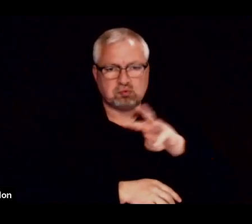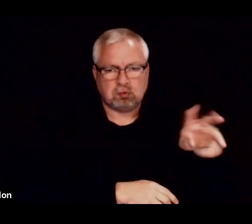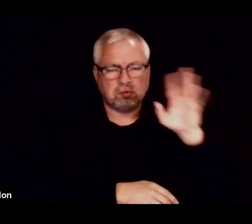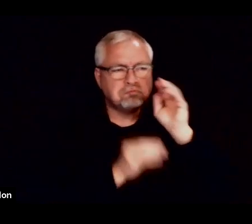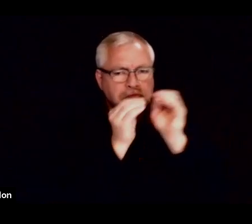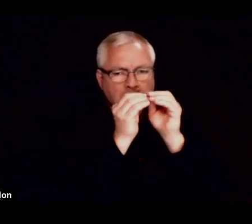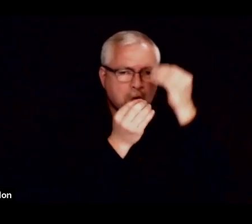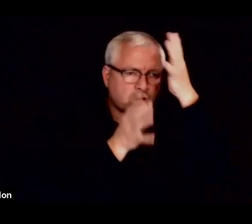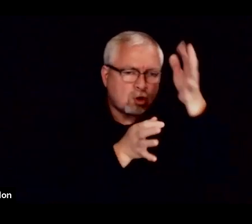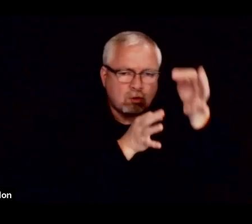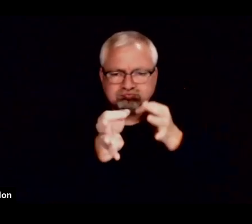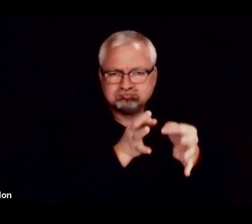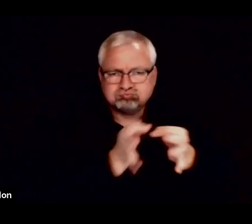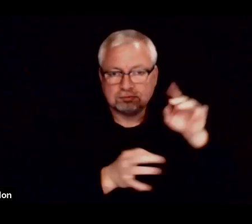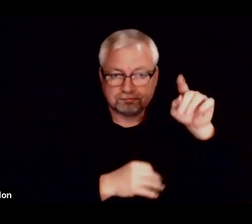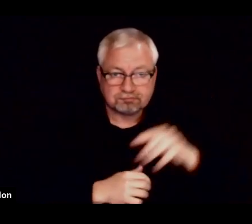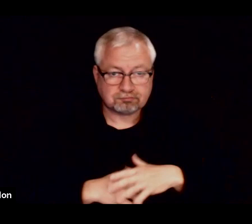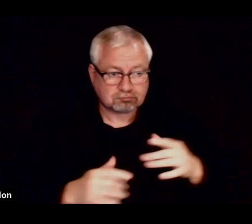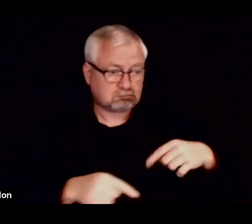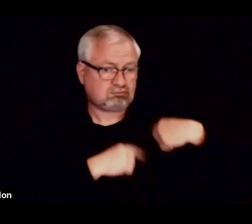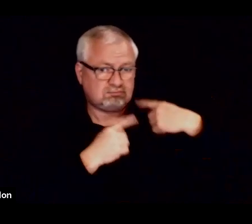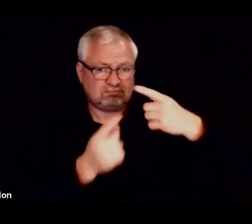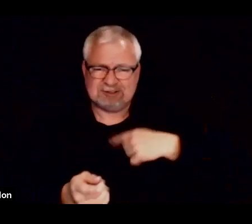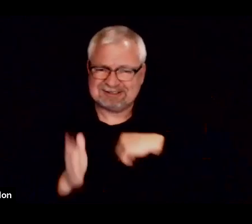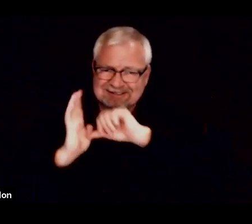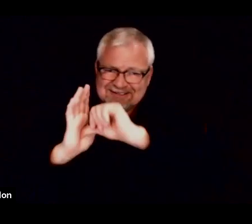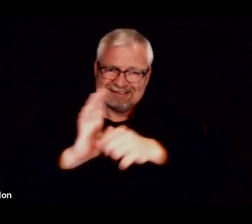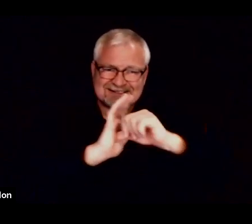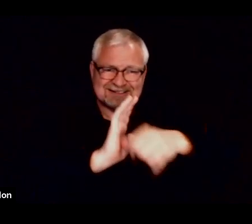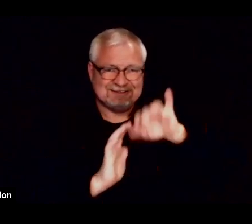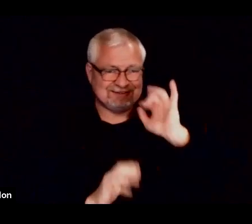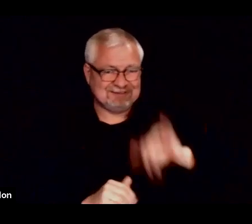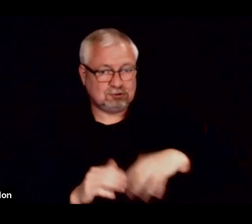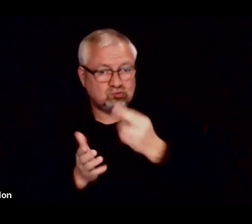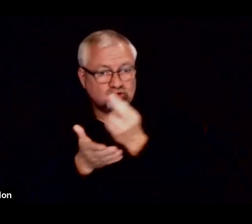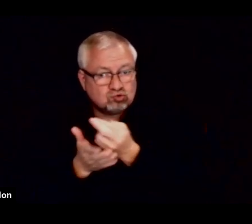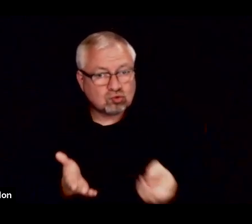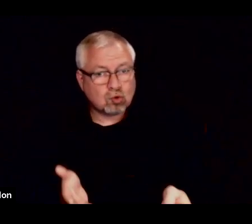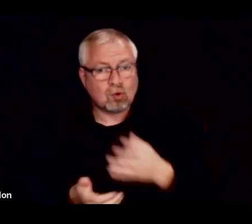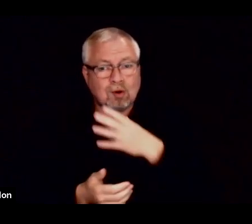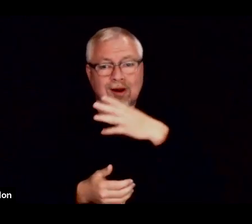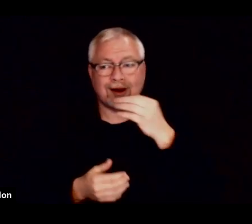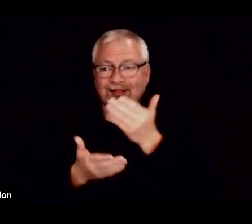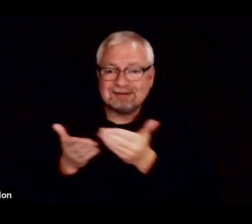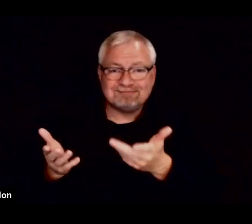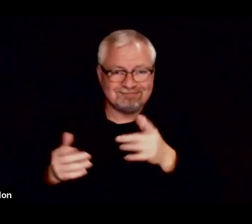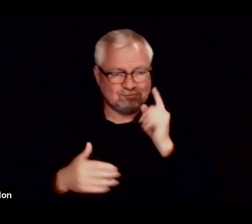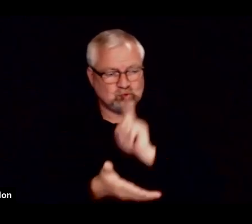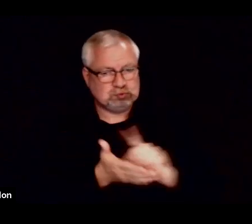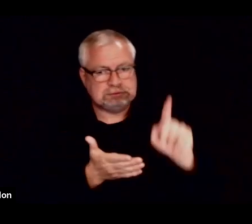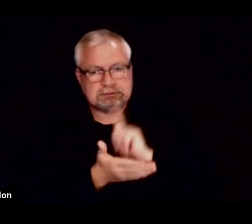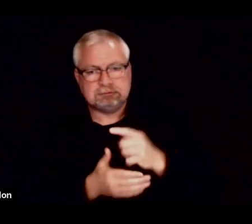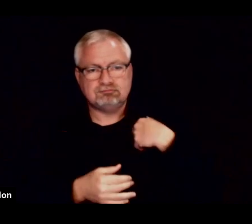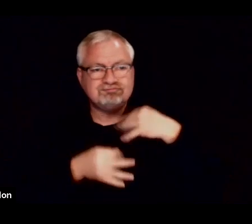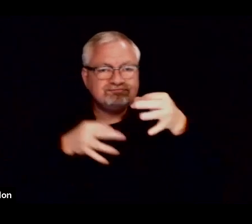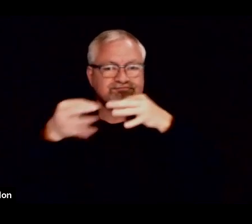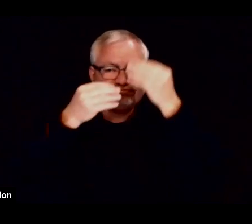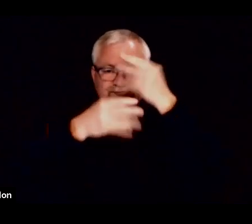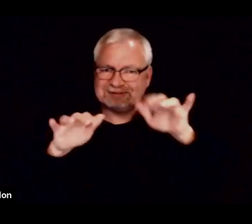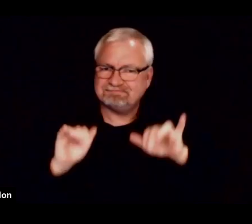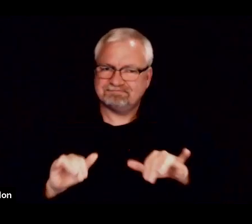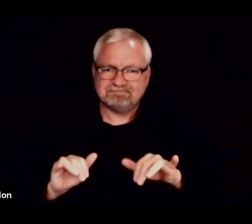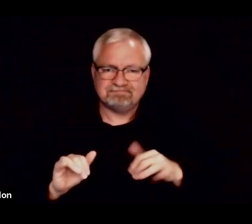been stressing the presence of this resource in our weekly calls with providers. And we are also working